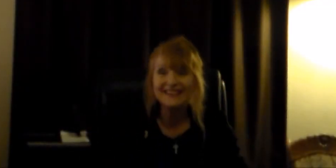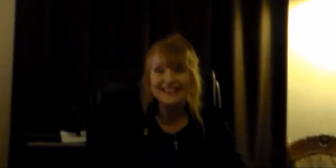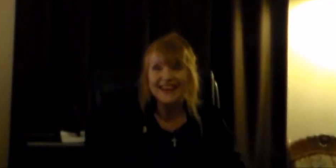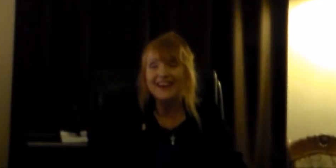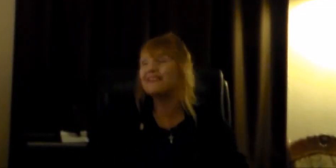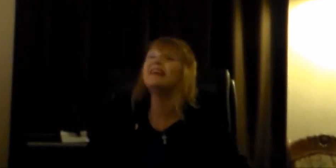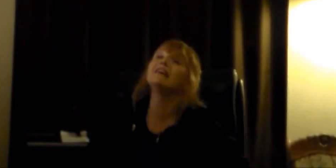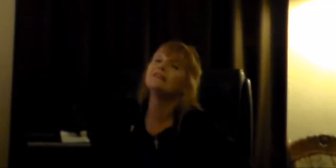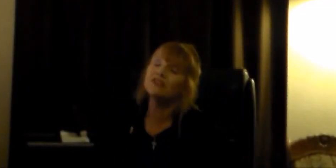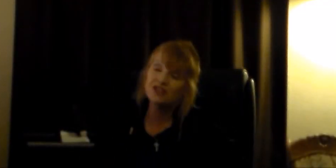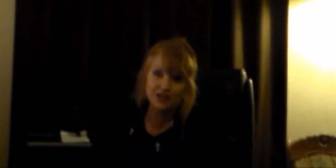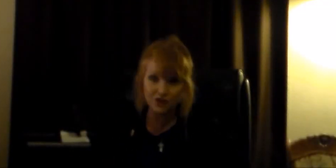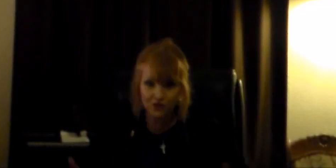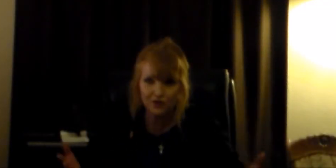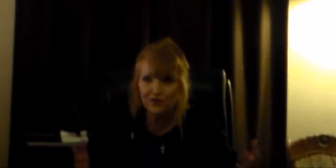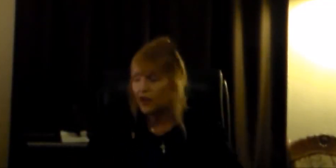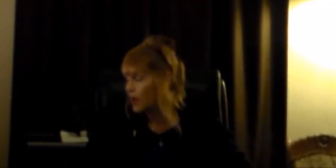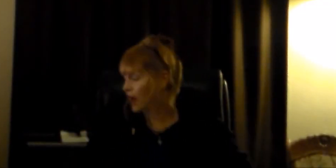so, which is unusual.